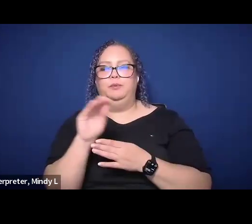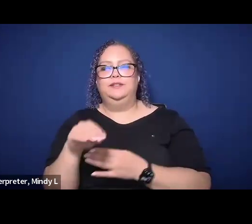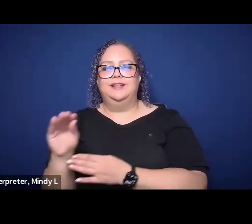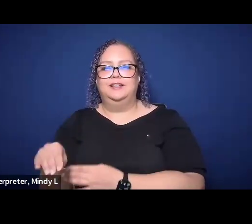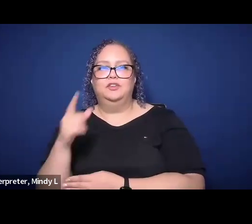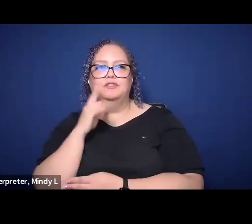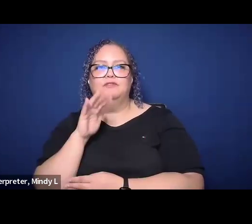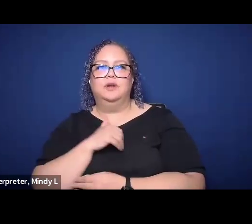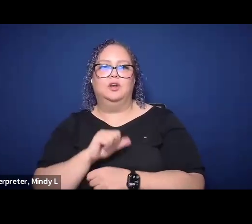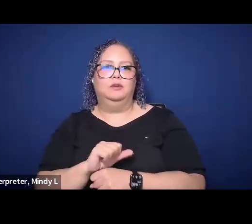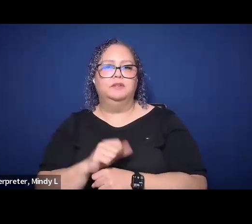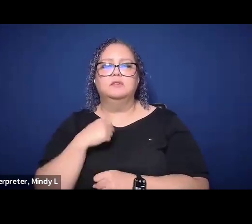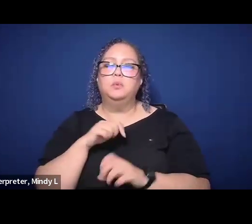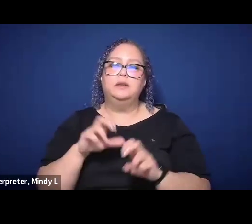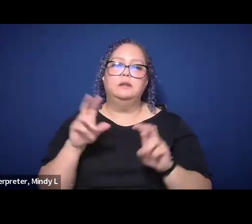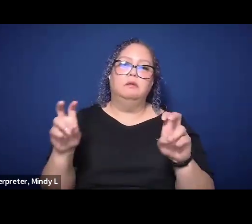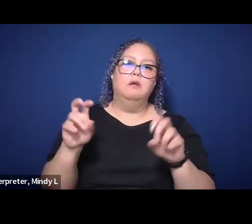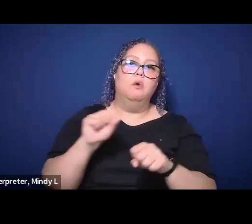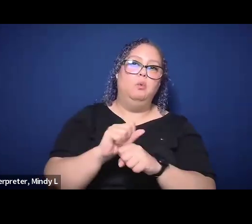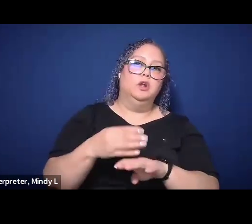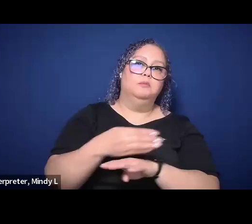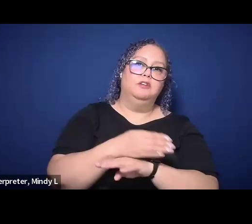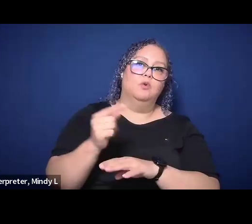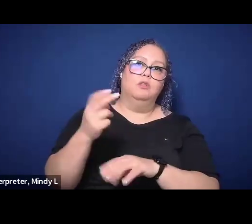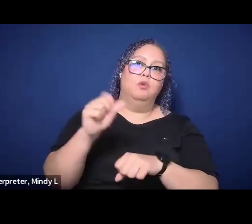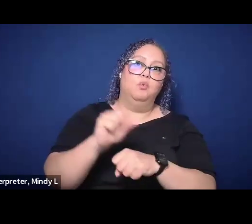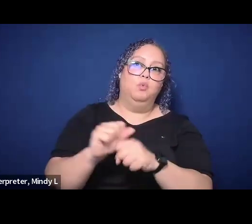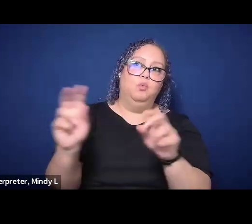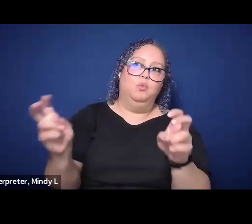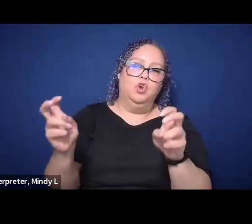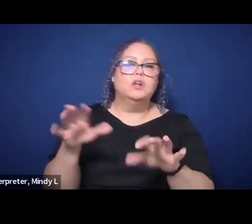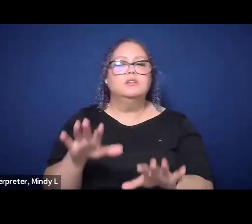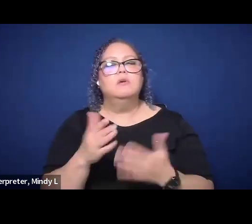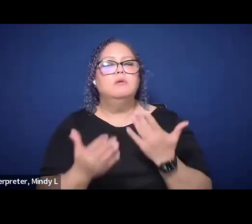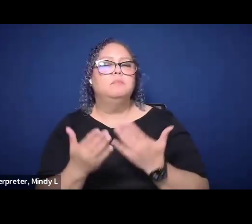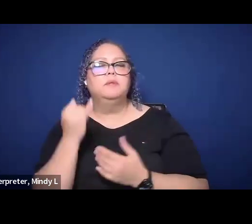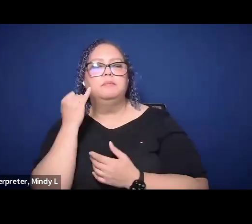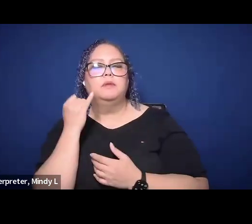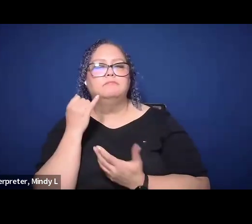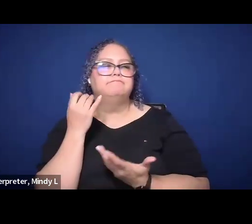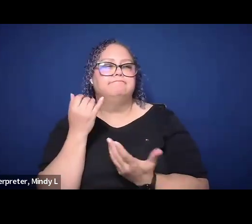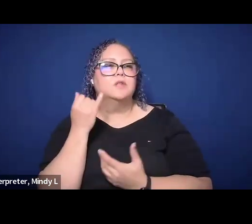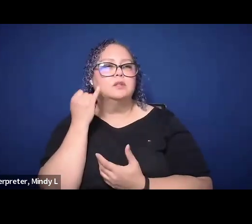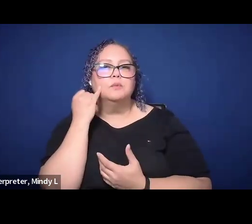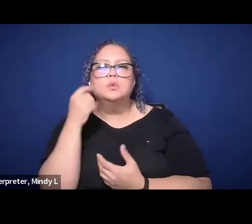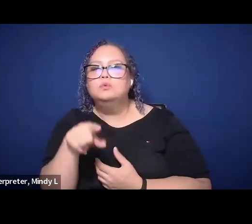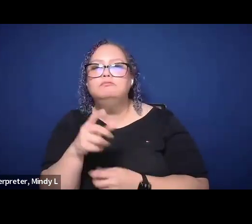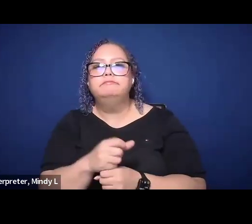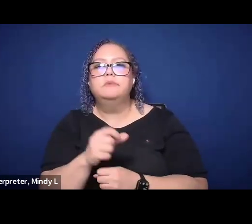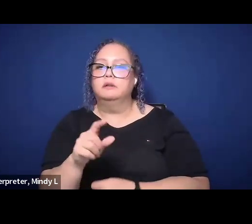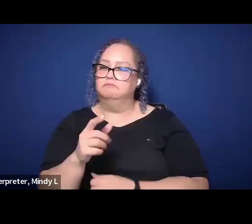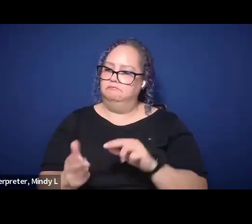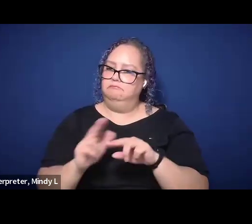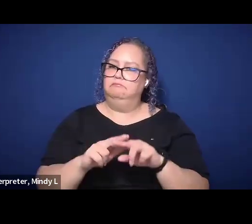actual nuts and bolts of what do we do with the money. So let's say you get that $100 this week, and you